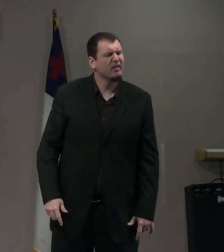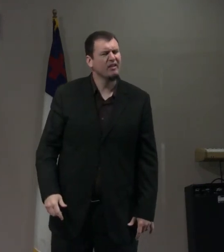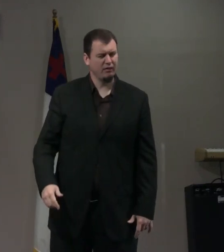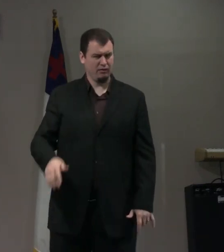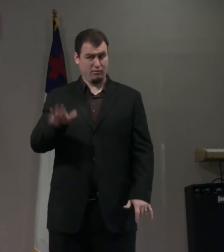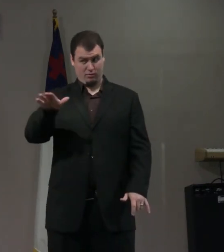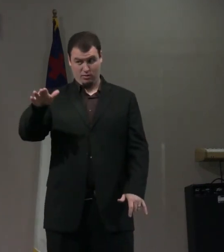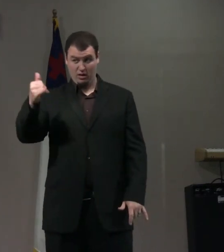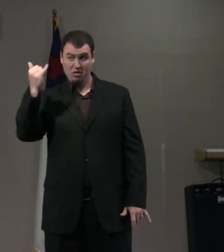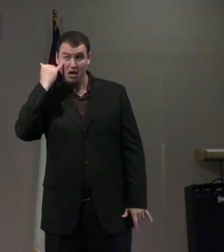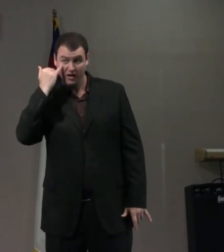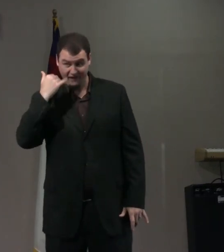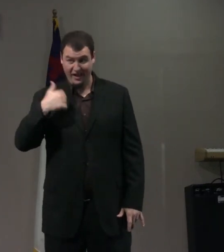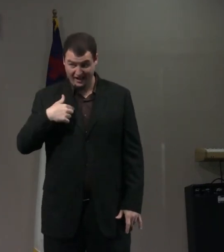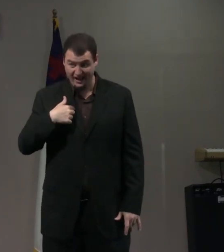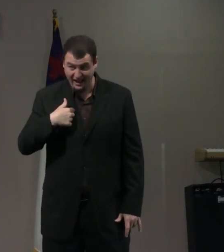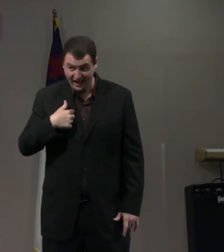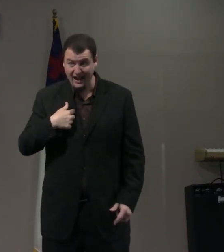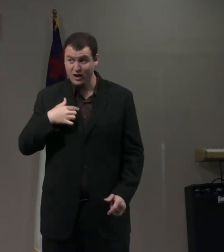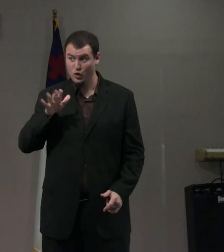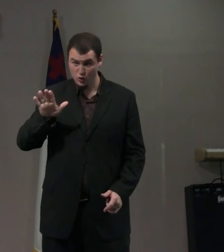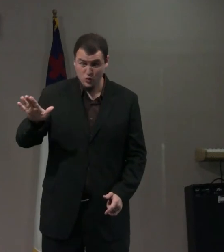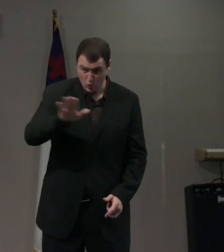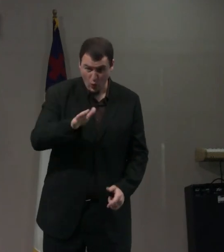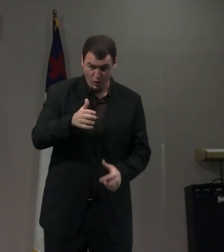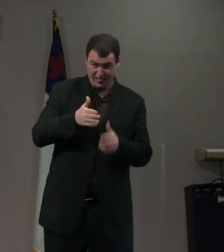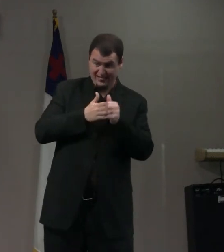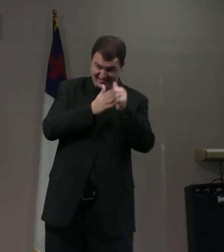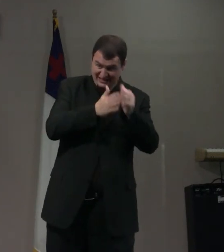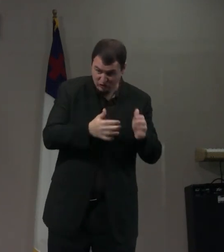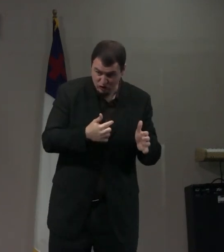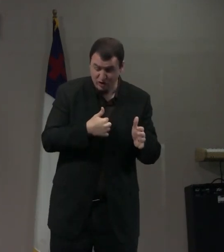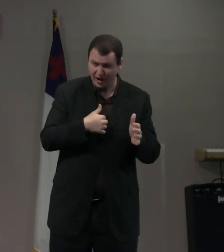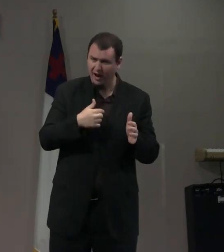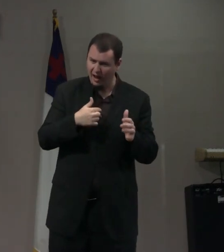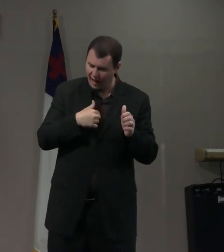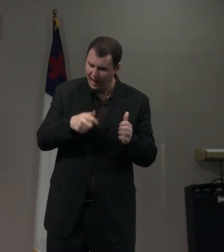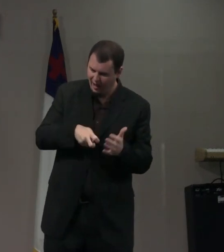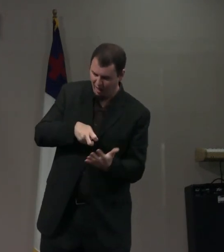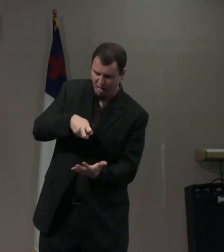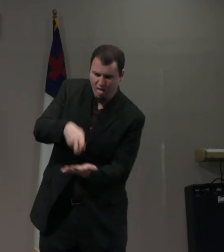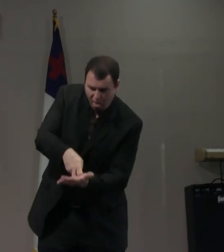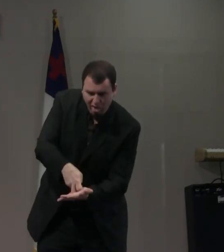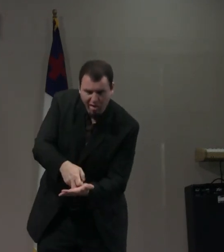Yes, I am. But if I, your leader,